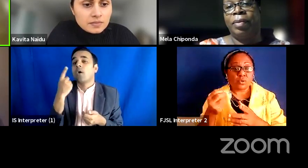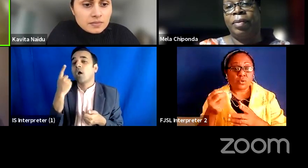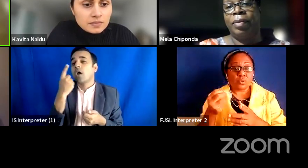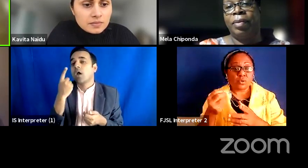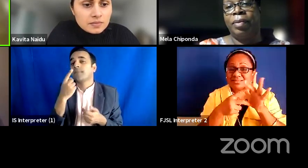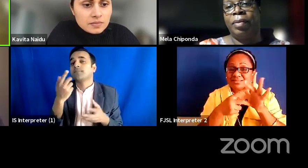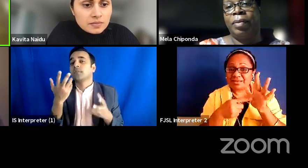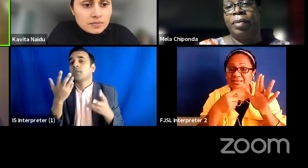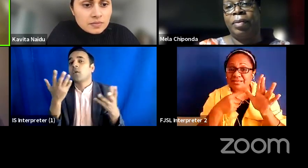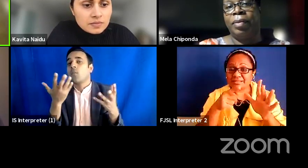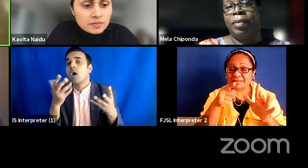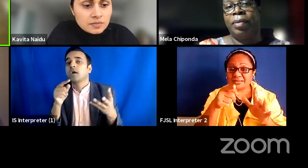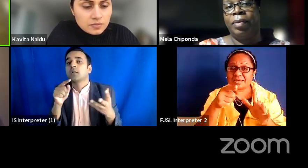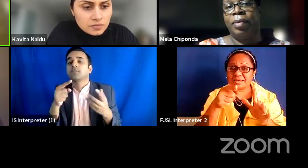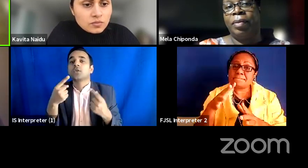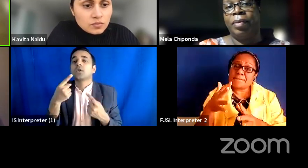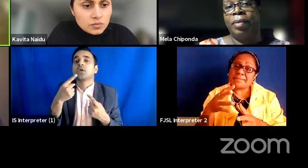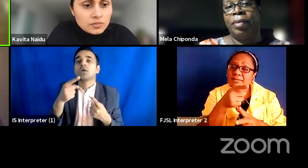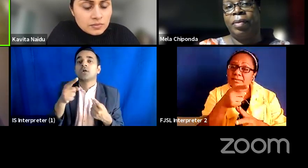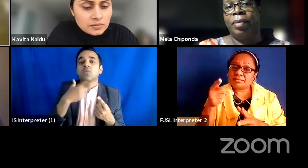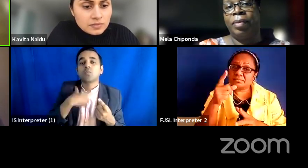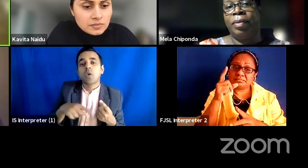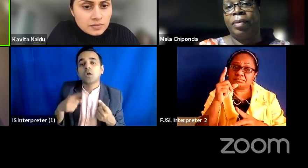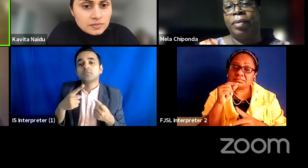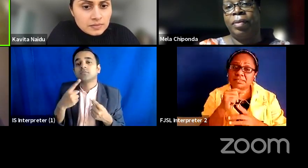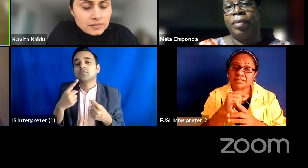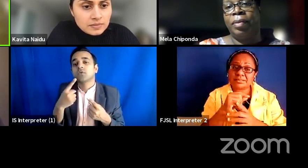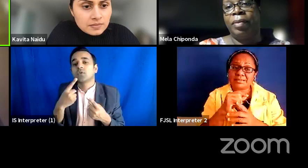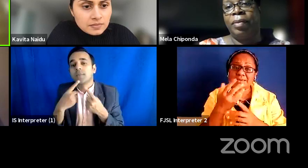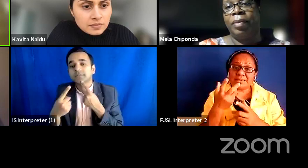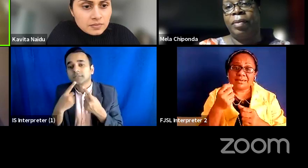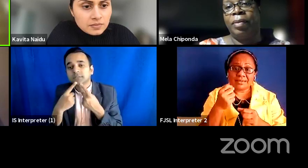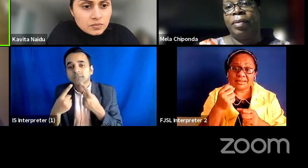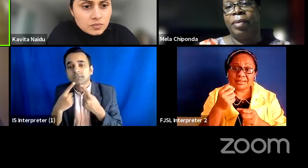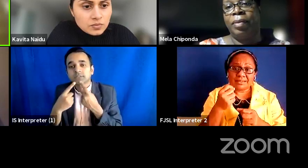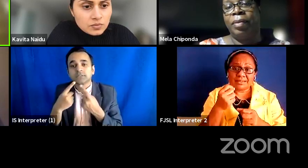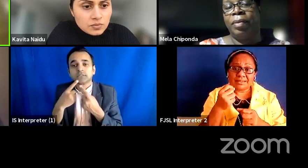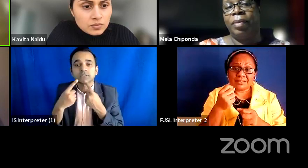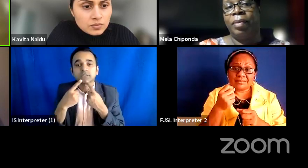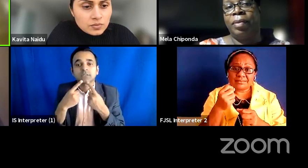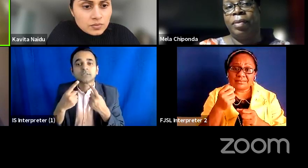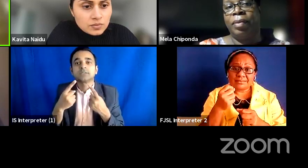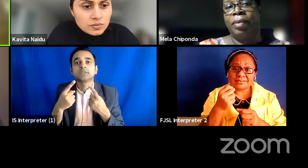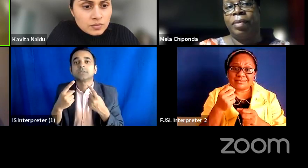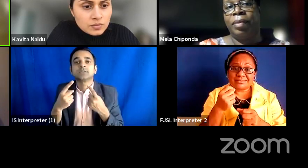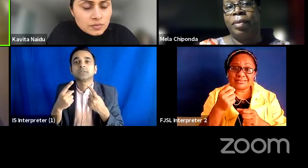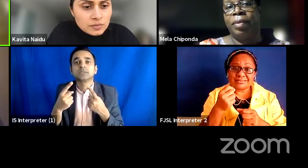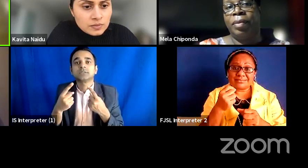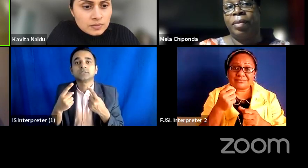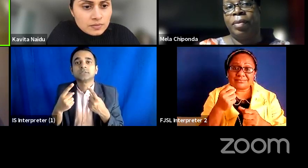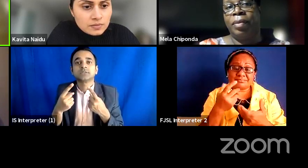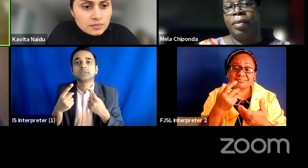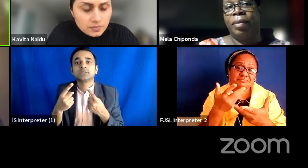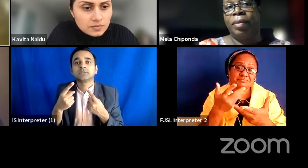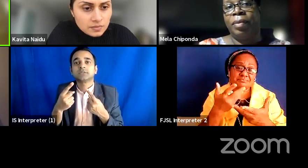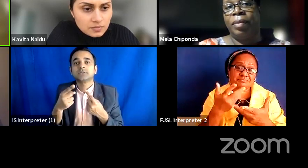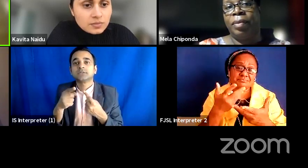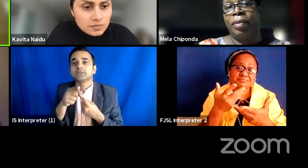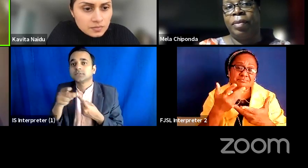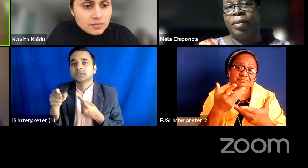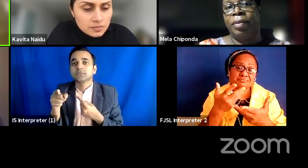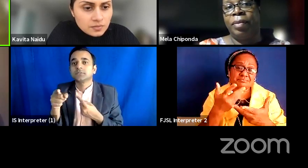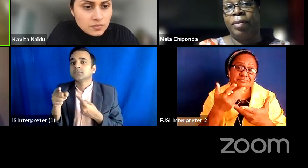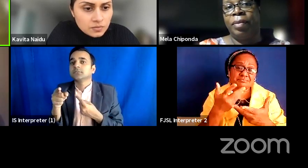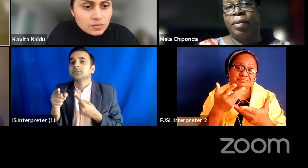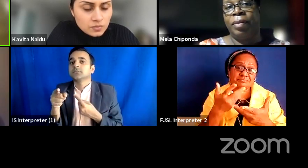some of the as Felogene and Mela have done, there have been resistance and within communities